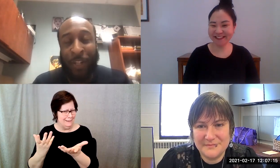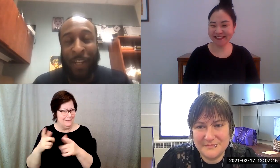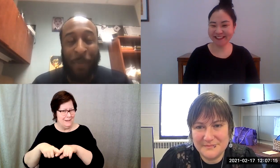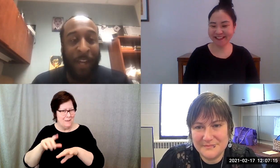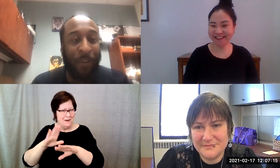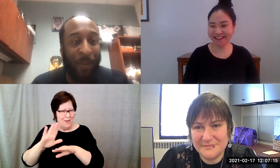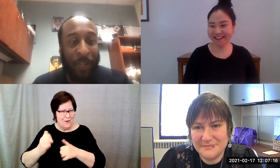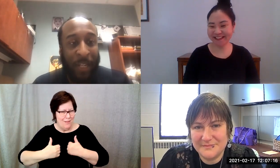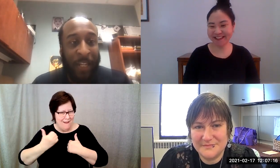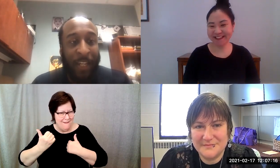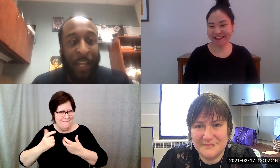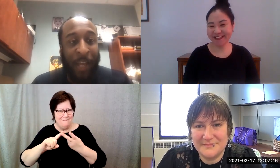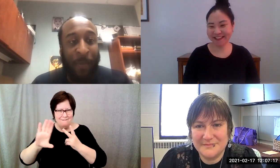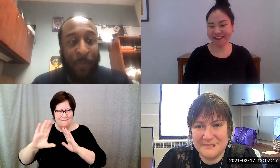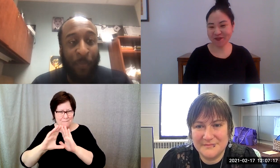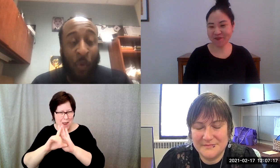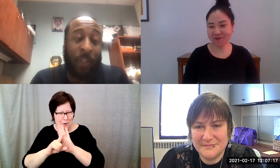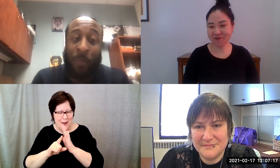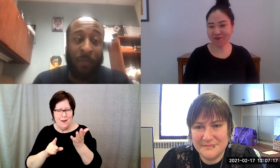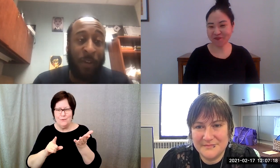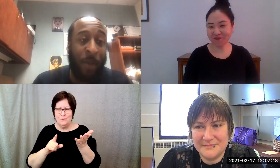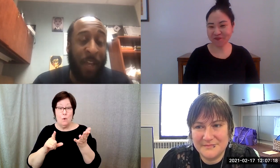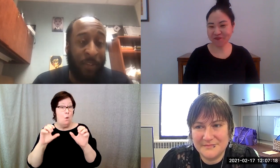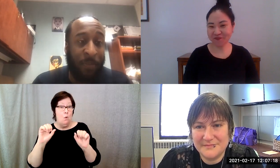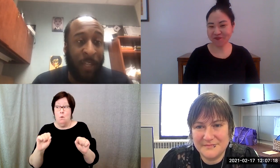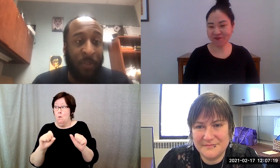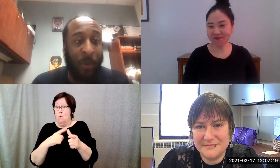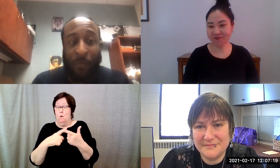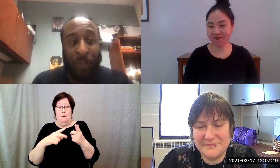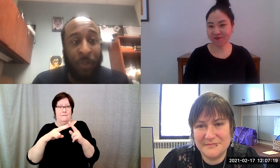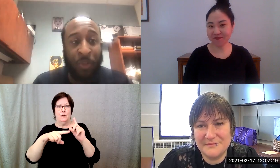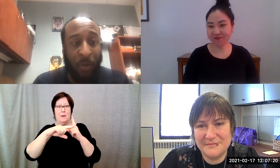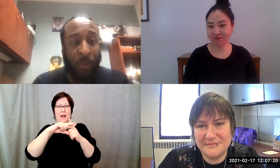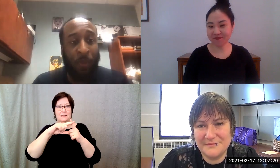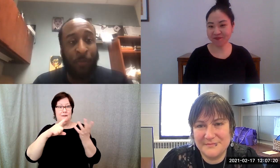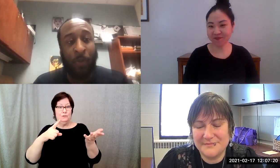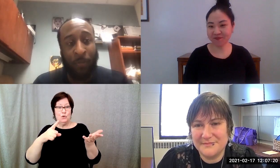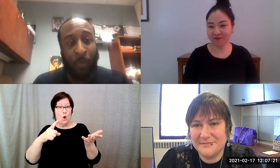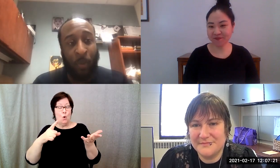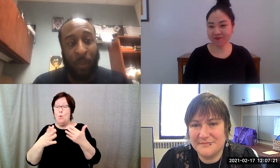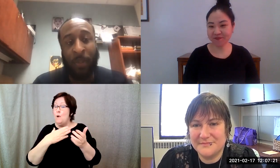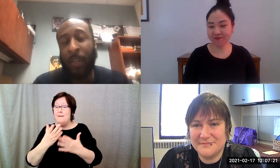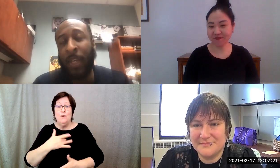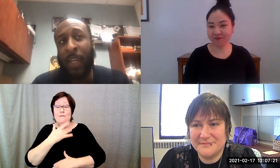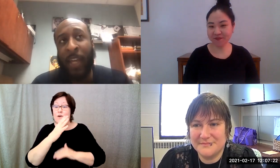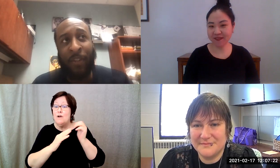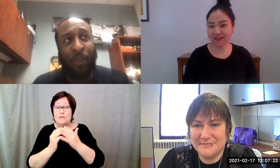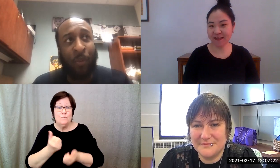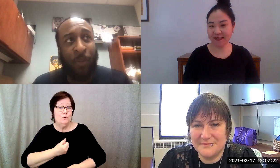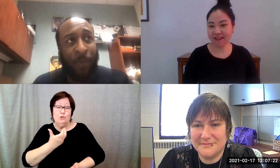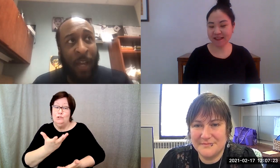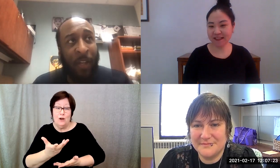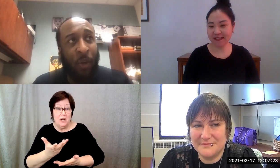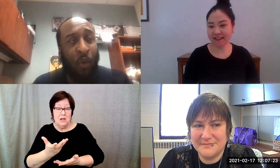life journey and background, or it can be a very positive thing. And so I invite you to share what you feel comfortable with as